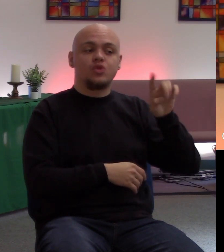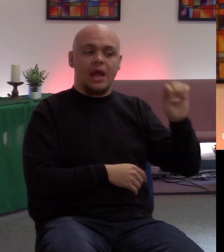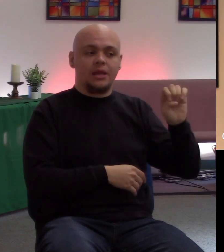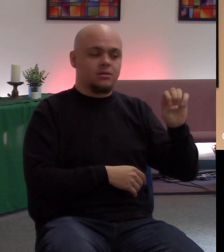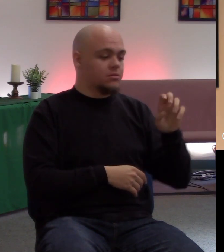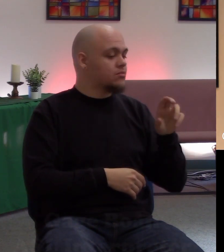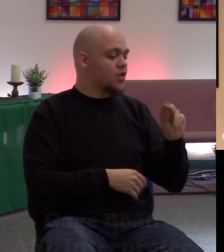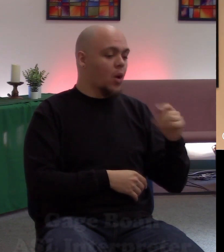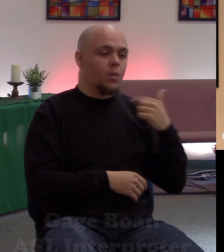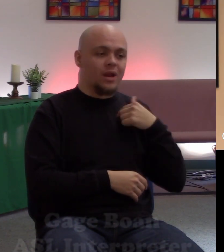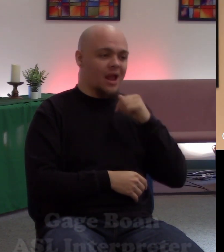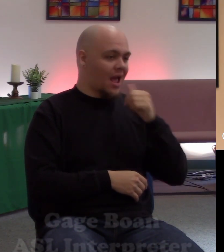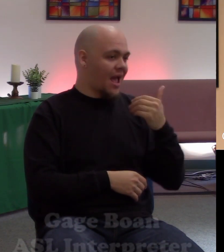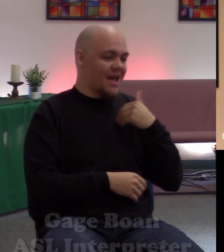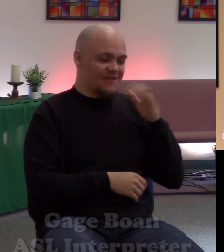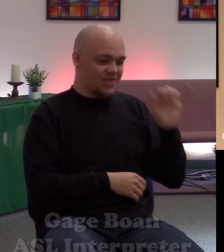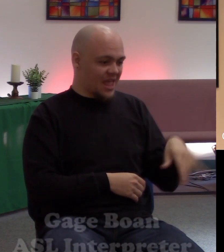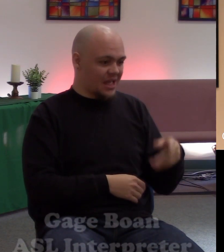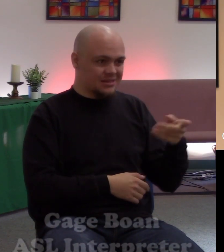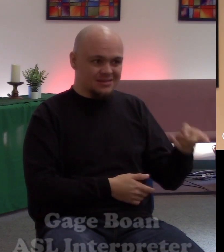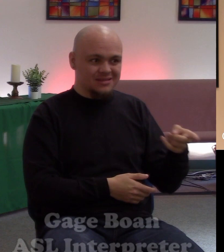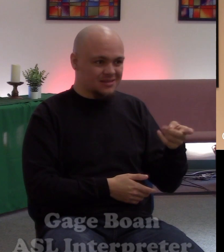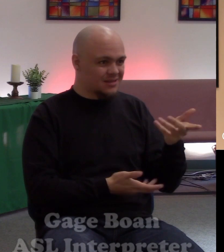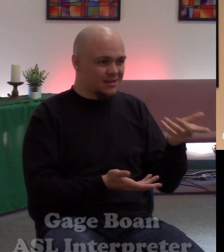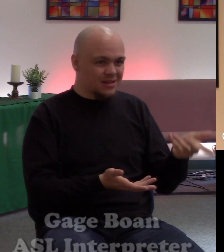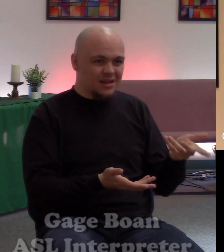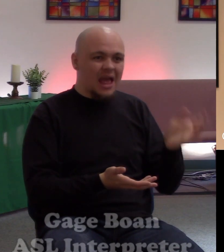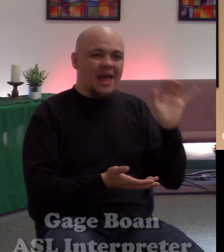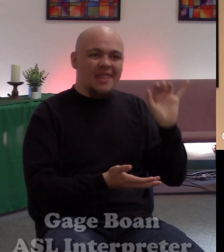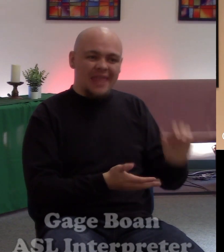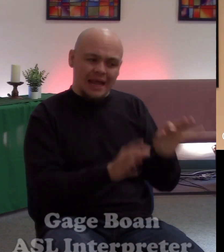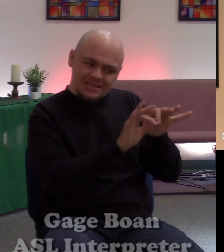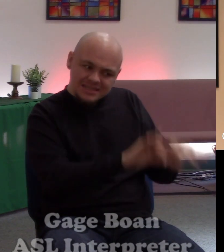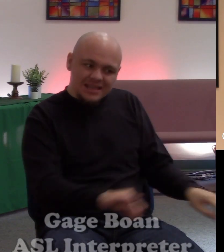we? Nope. Did we get one in 70? Nope. 71? Nope.